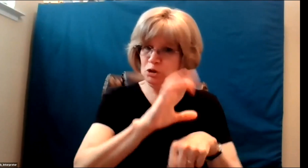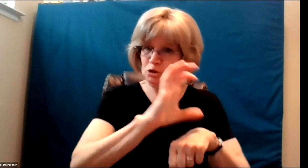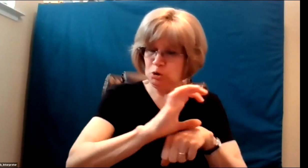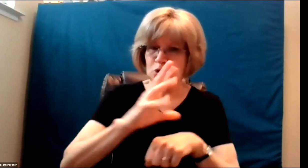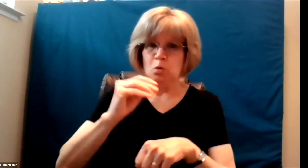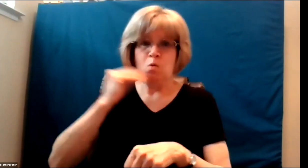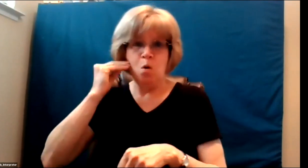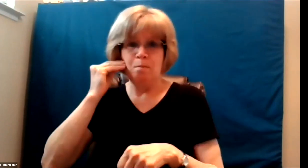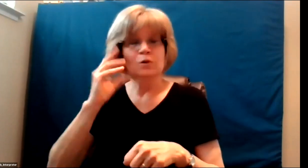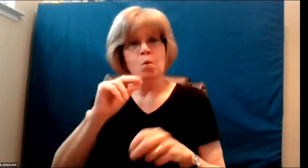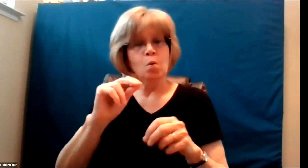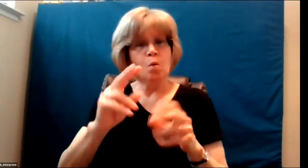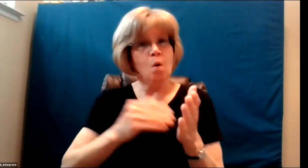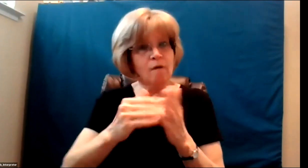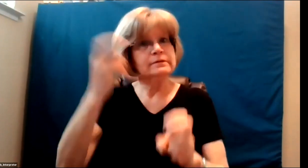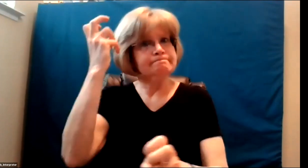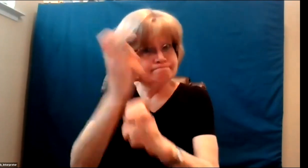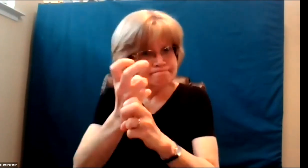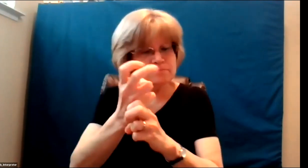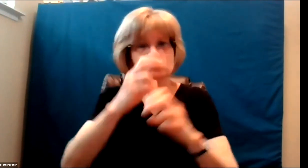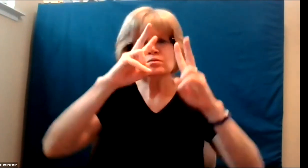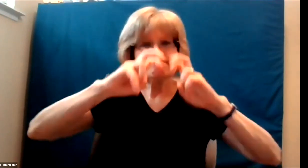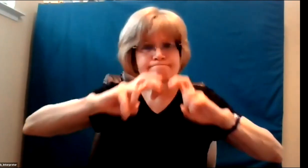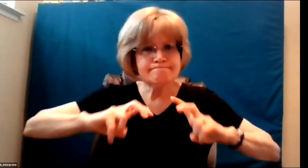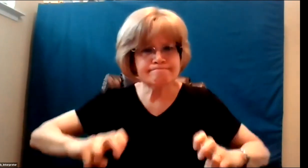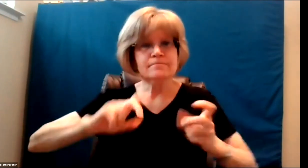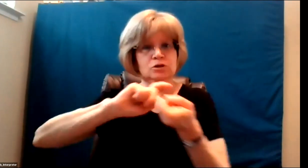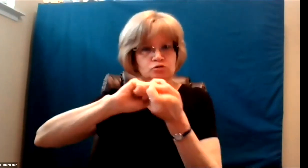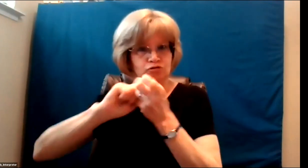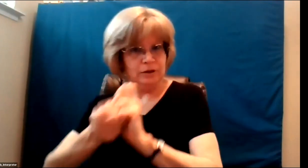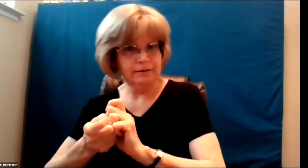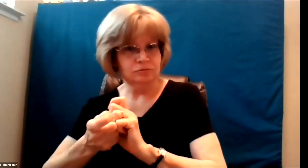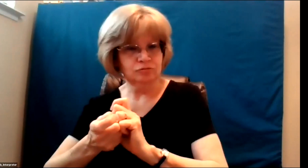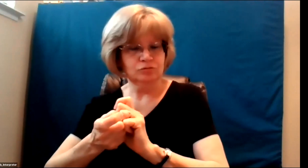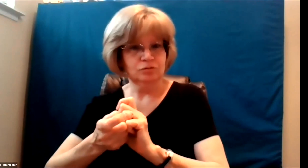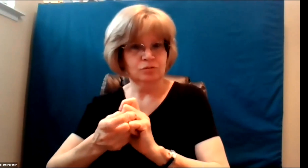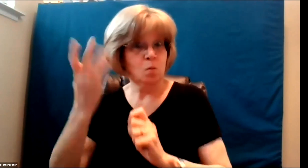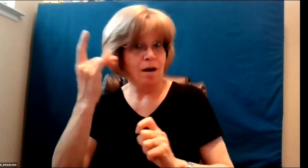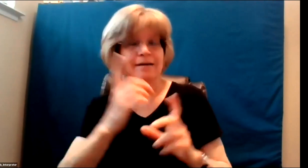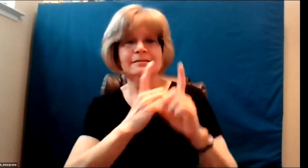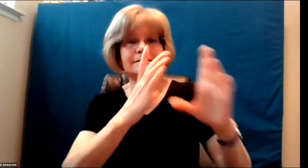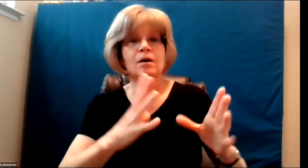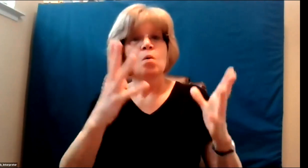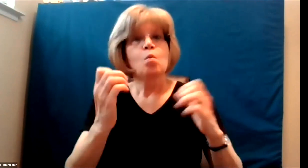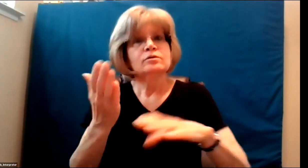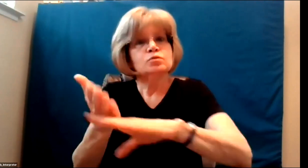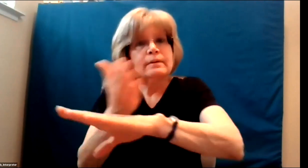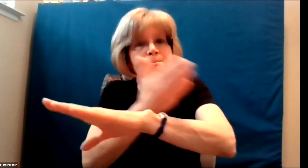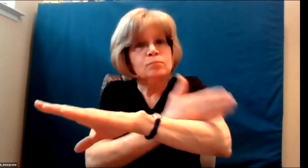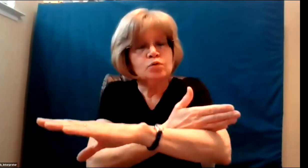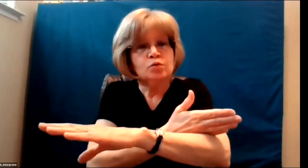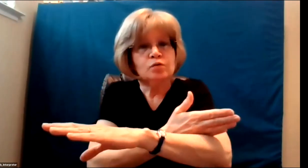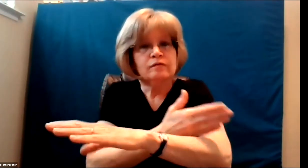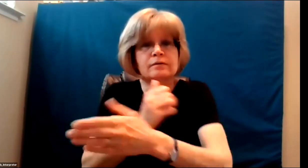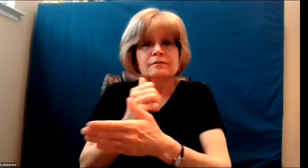work. It's necessary work. Because disciples want to be better for